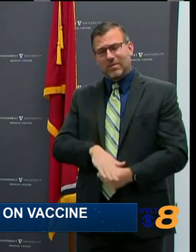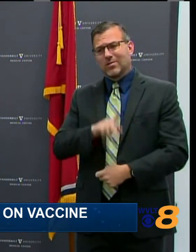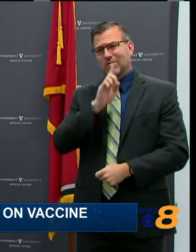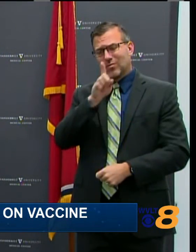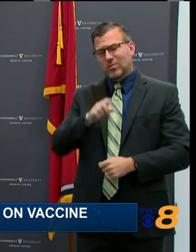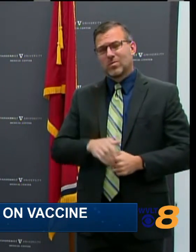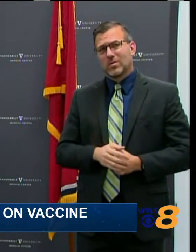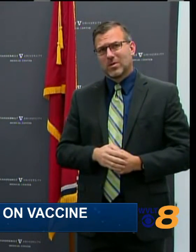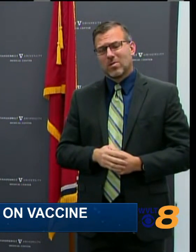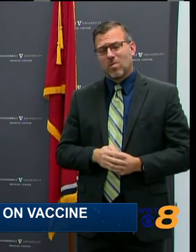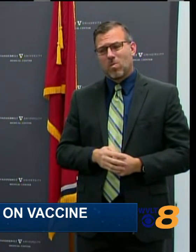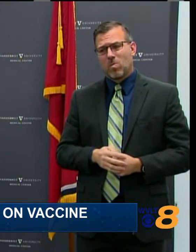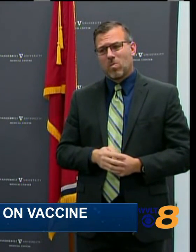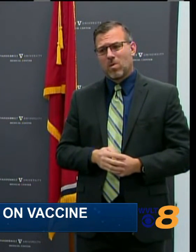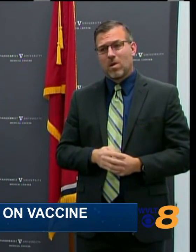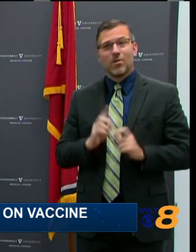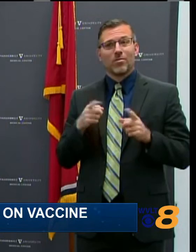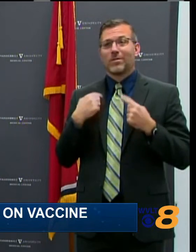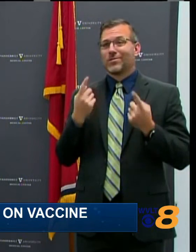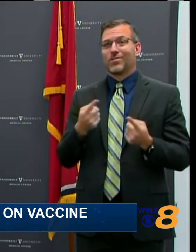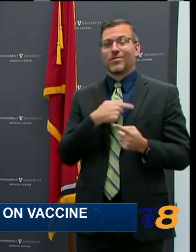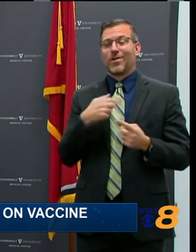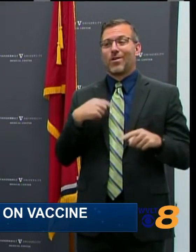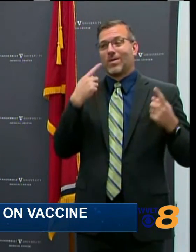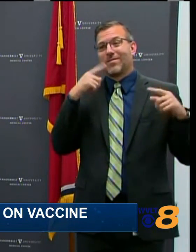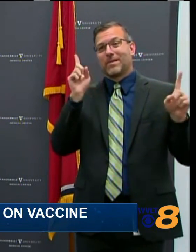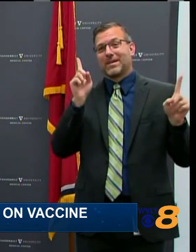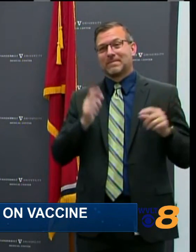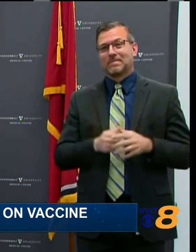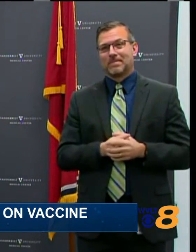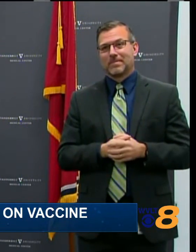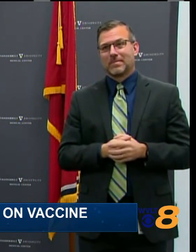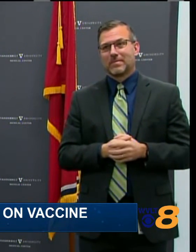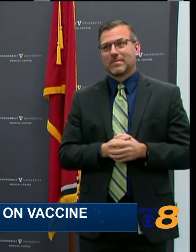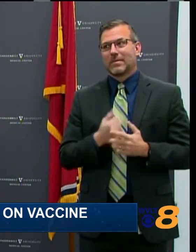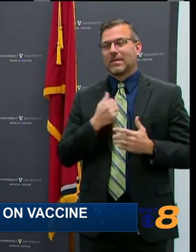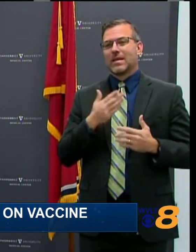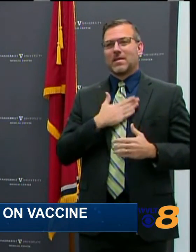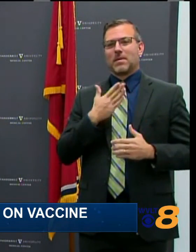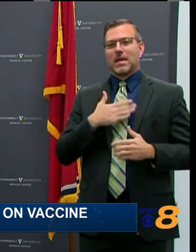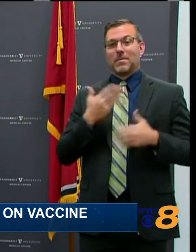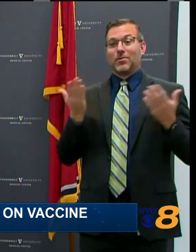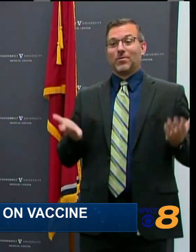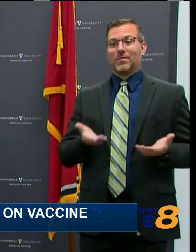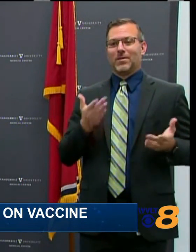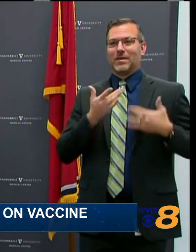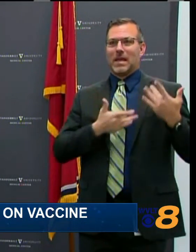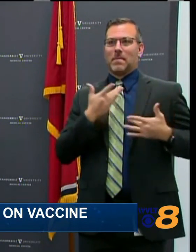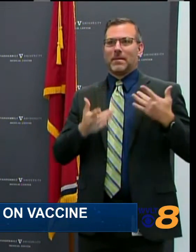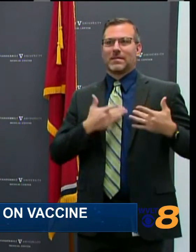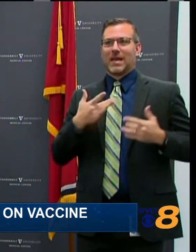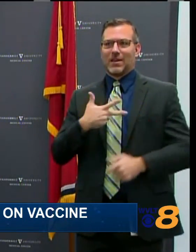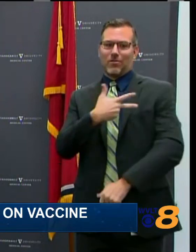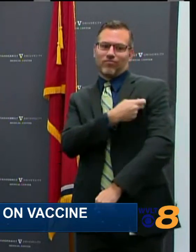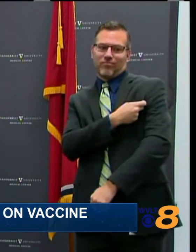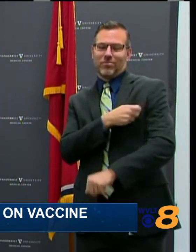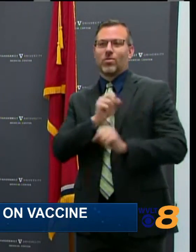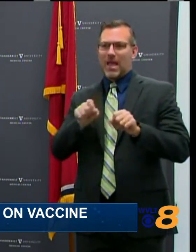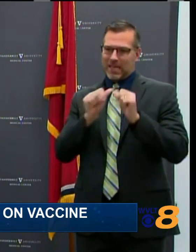but so far we have made it through. And I'm glad to be here and excited to get this vaccine to keep pushing